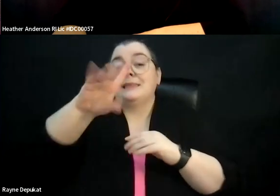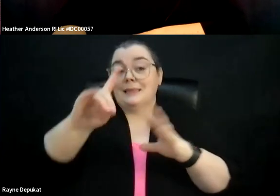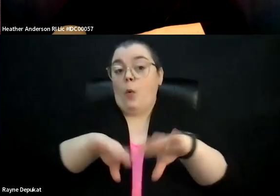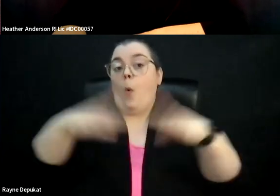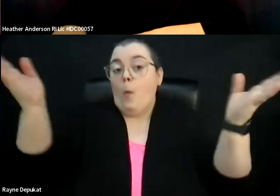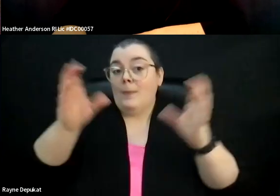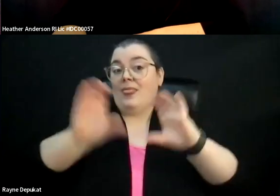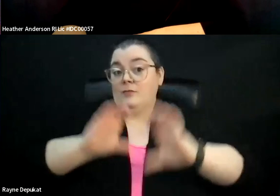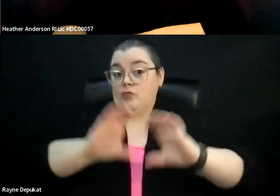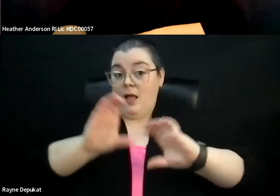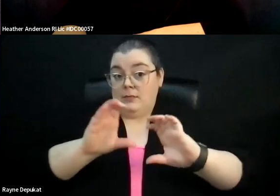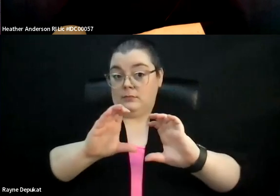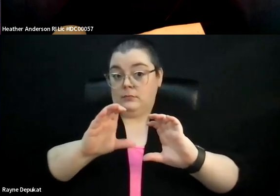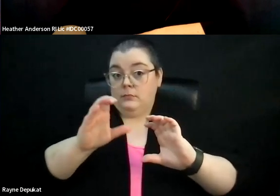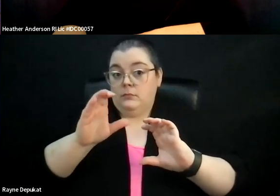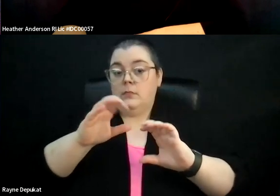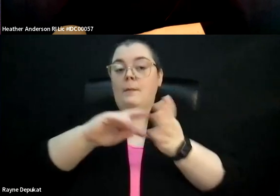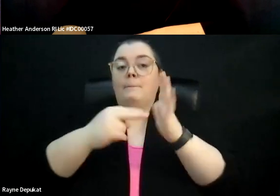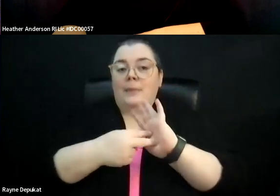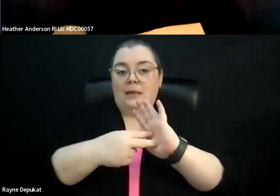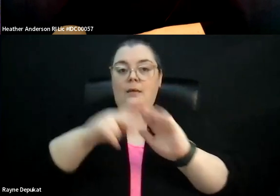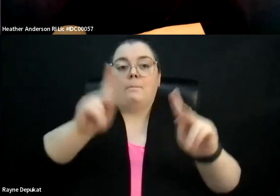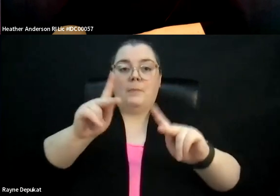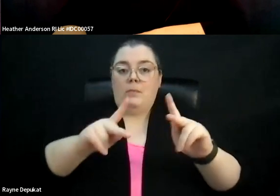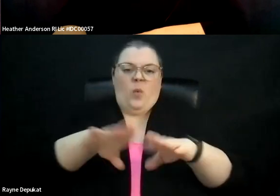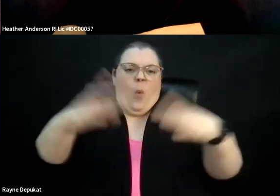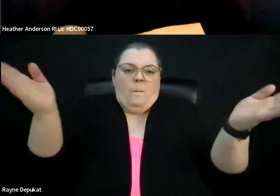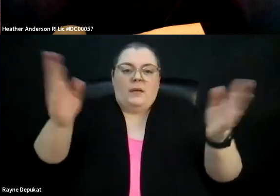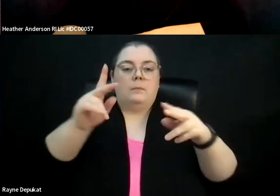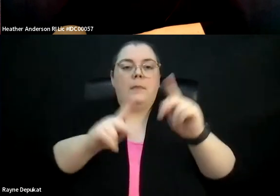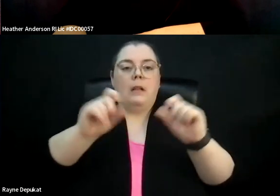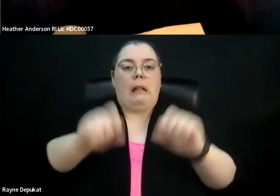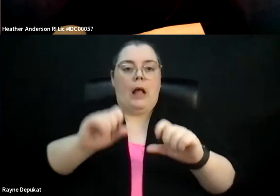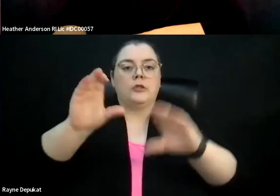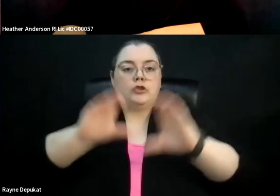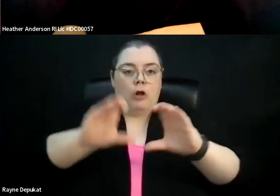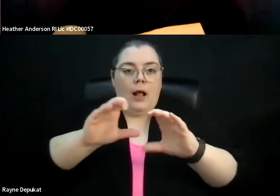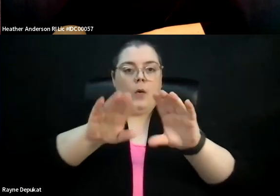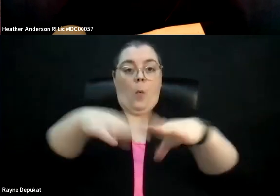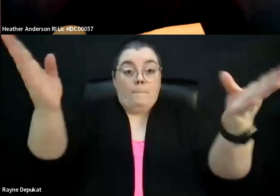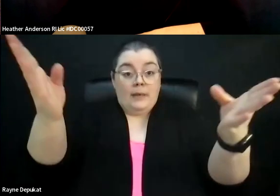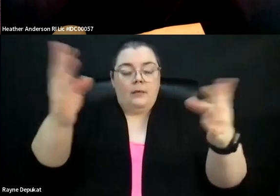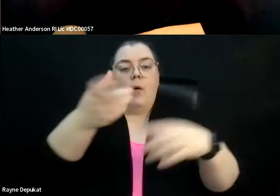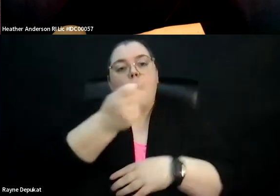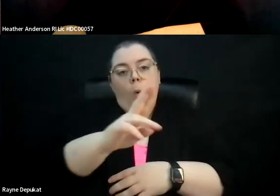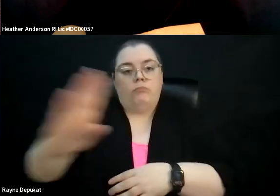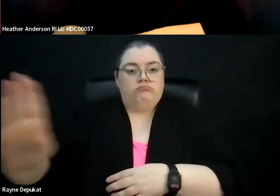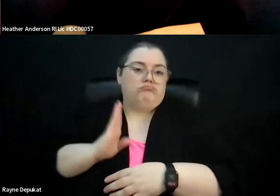had, we did open the chat for everyone to access. So that means anyone can chat to whoever